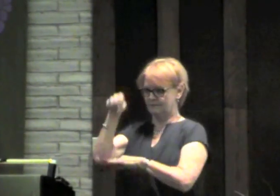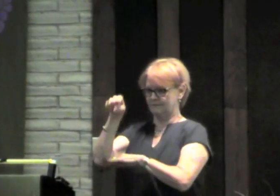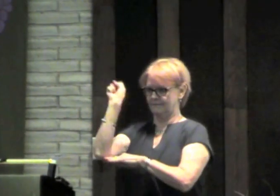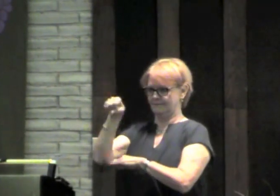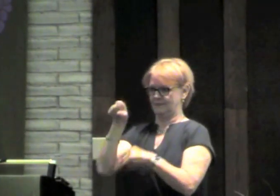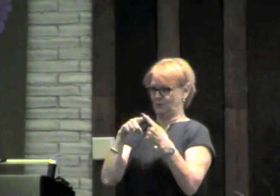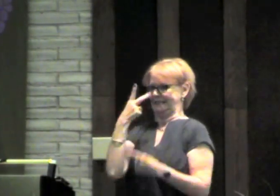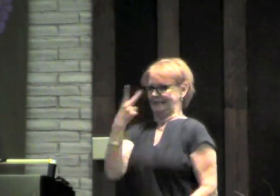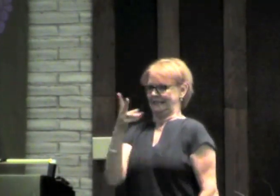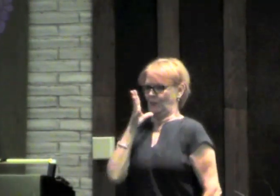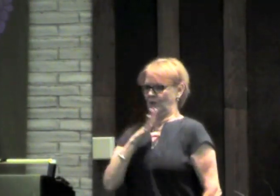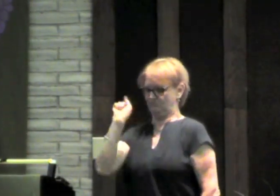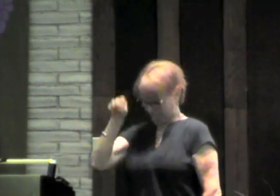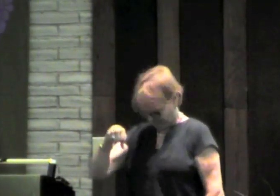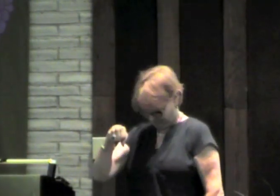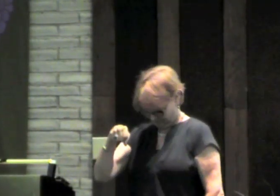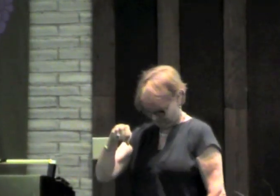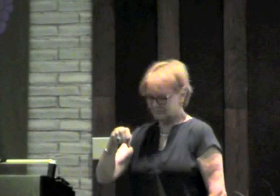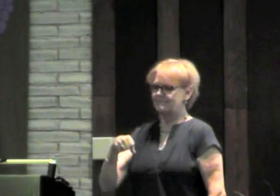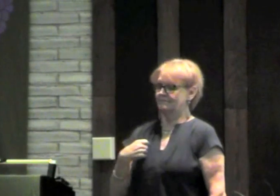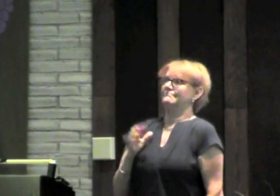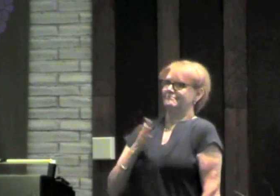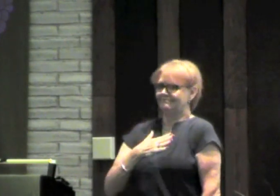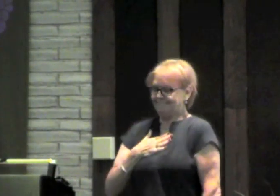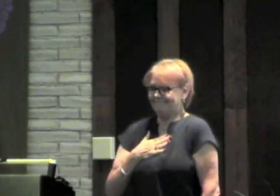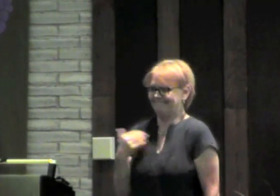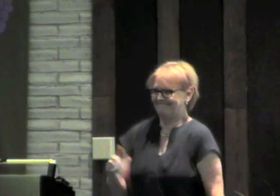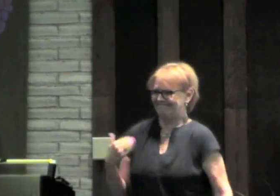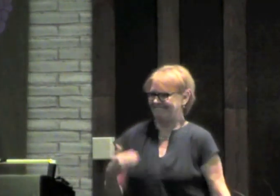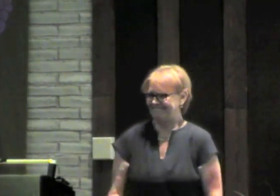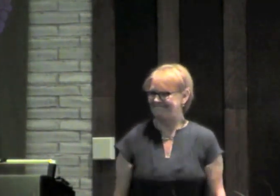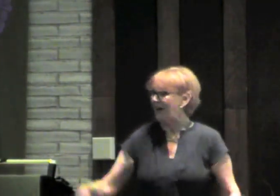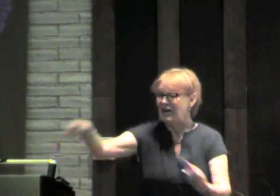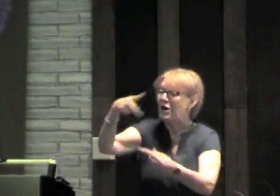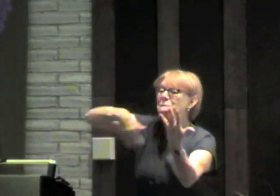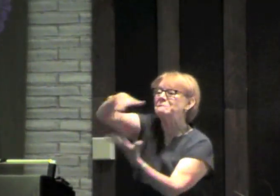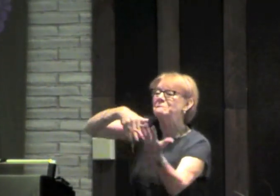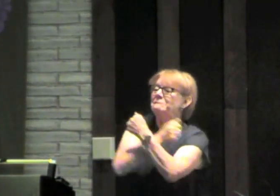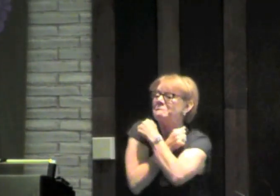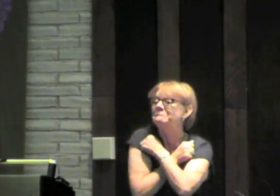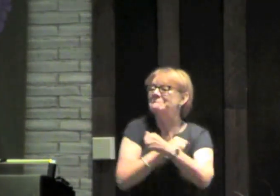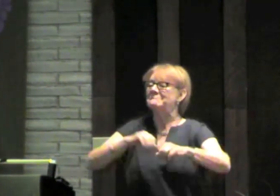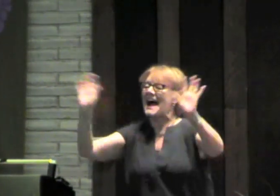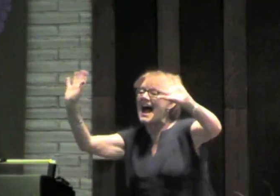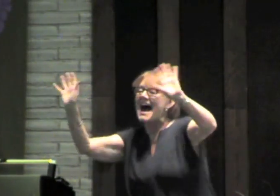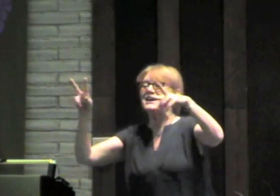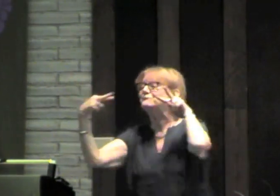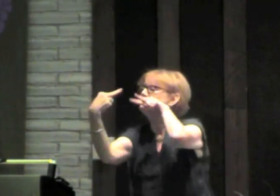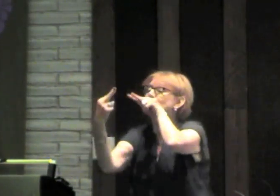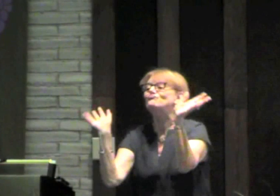turn my eyes to the ground, and you could see women always walking with their eyes lowered and their heads bowed.